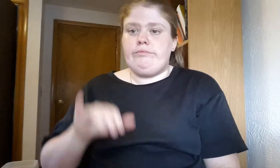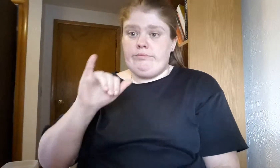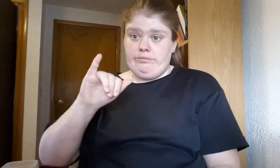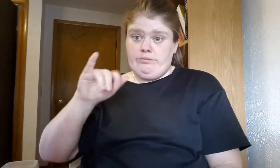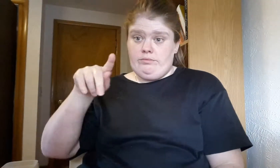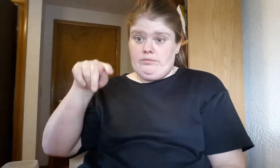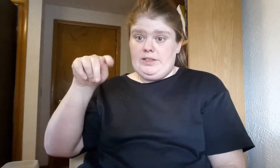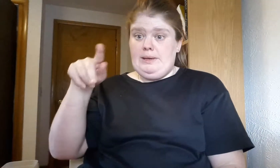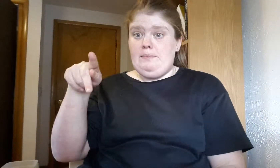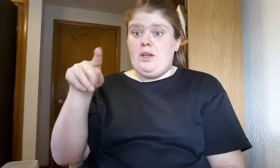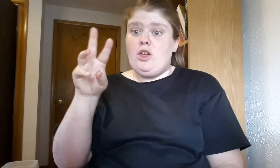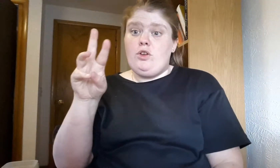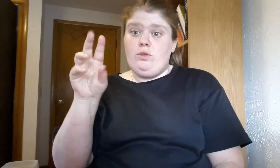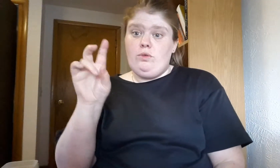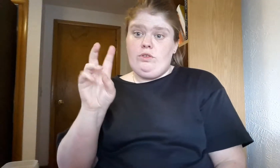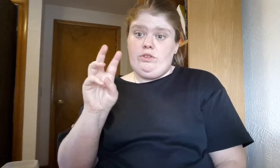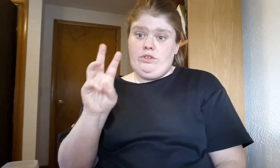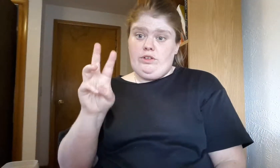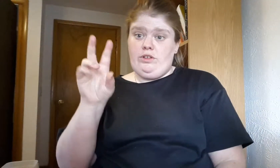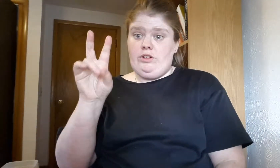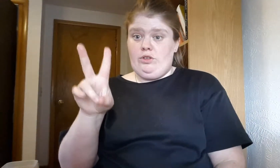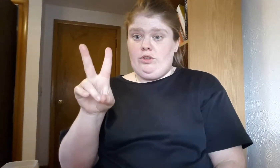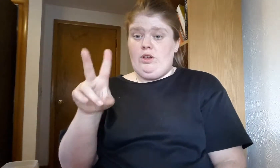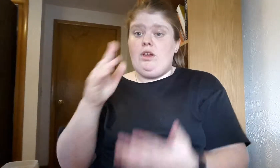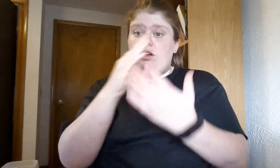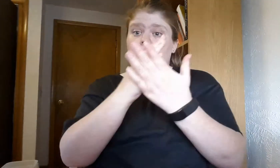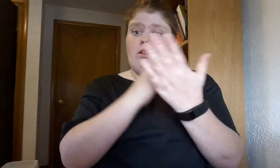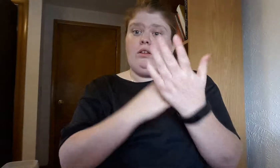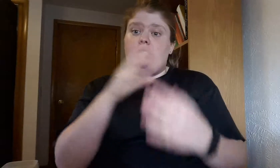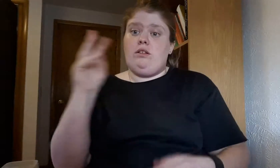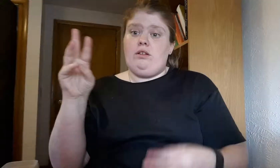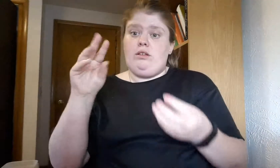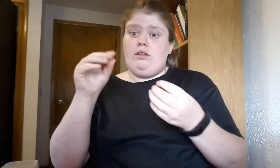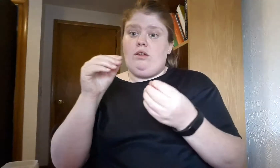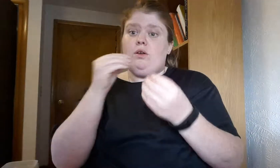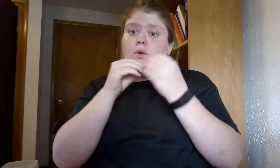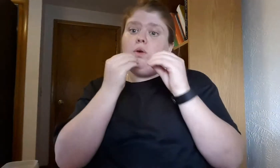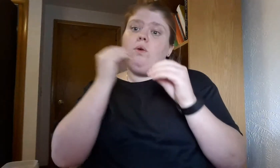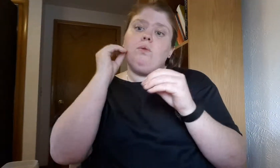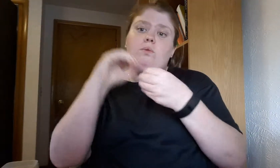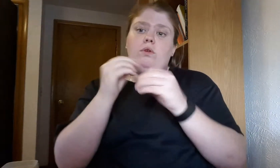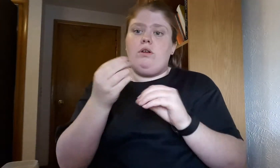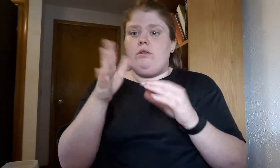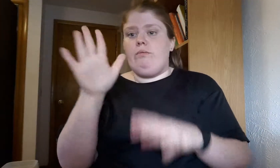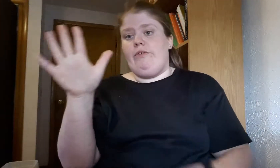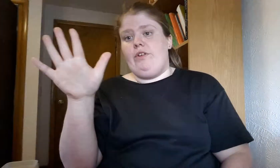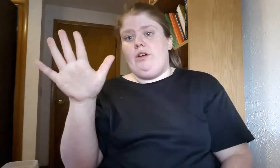ITP 262, Task 6, Assignment No. 5, Skeleton and Bones.